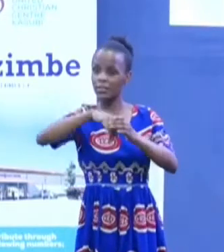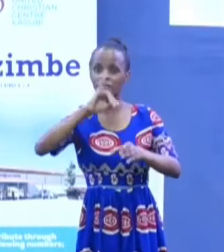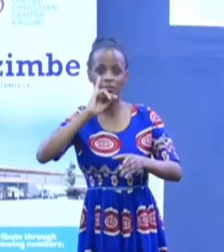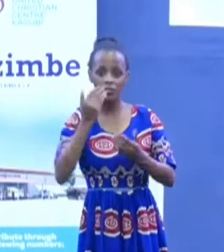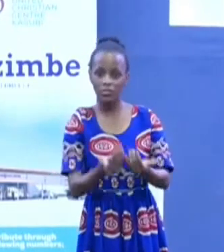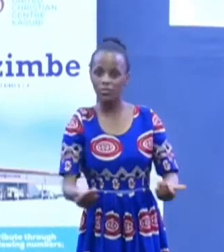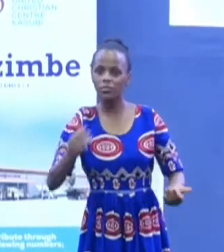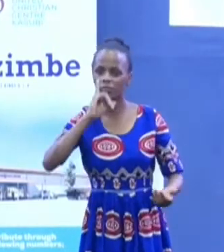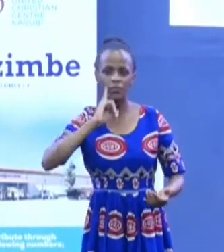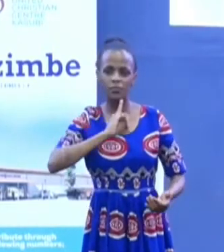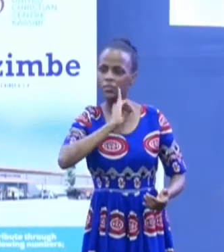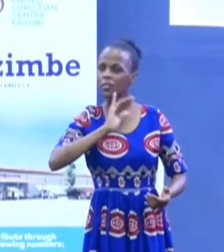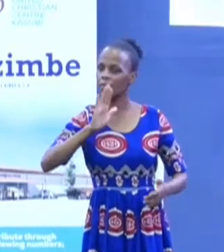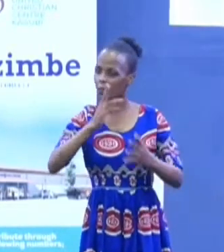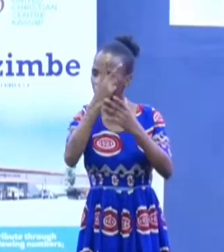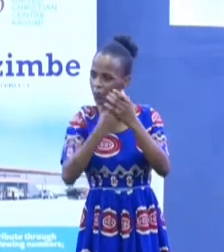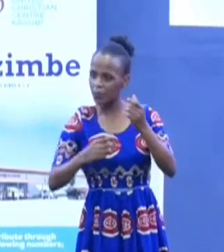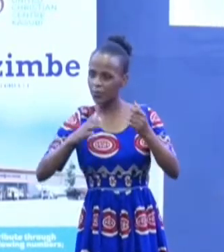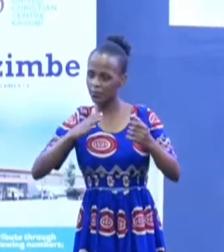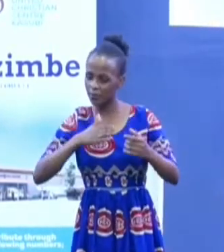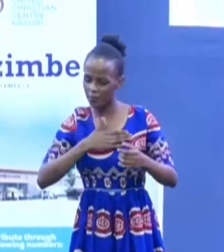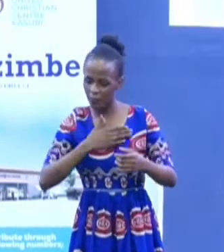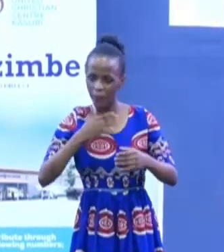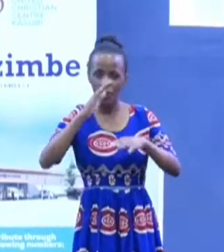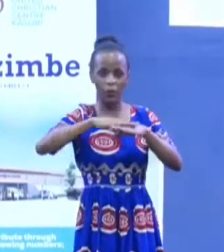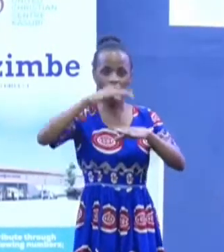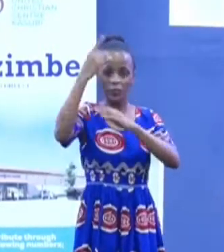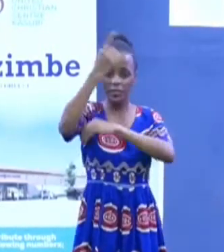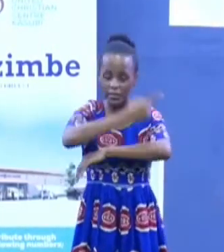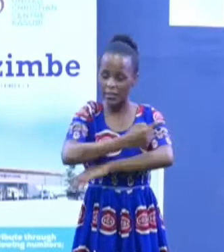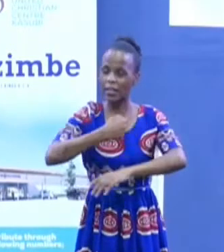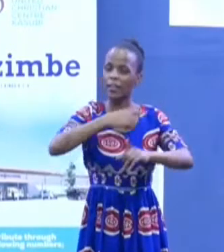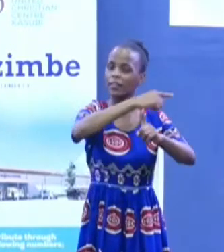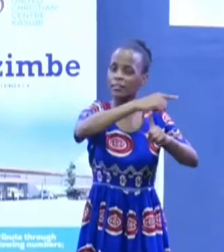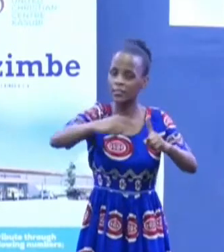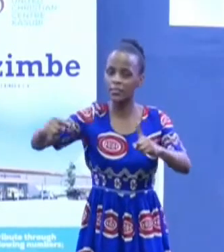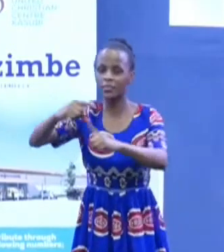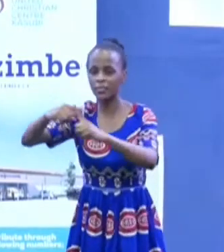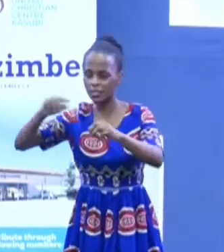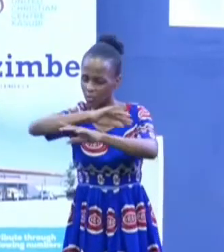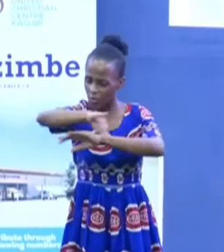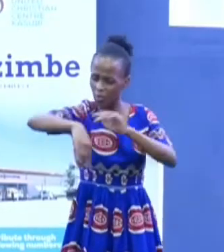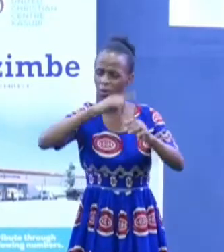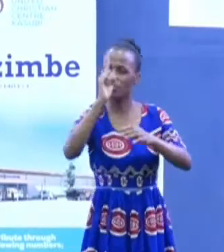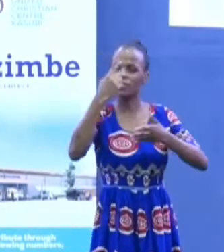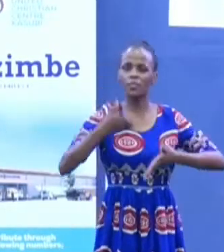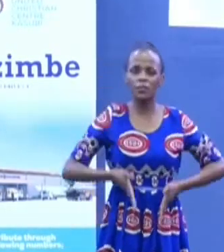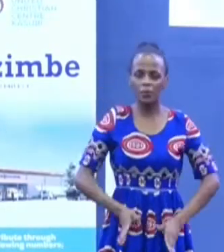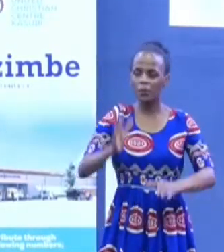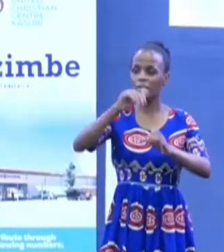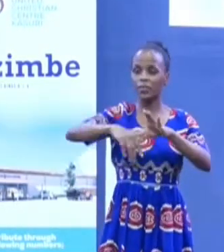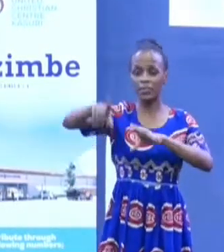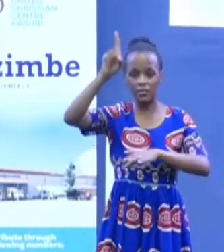mine, both man and beast. On the day that I struck all the firstborn in the land of Egypt, I sanctified them